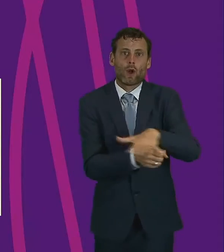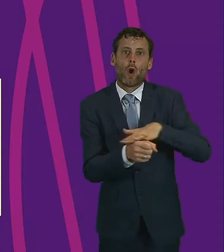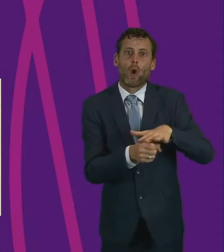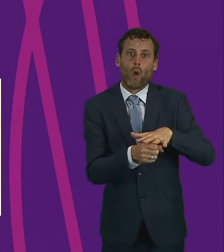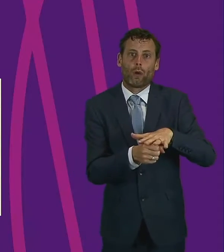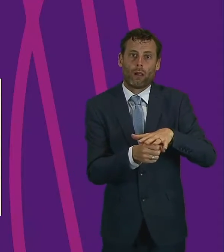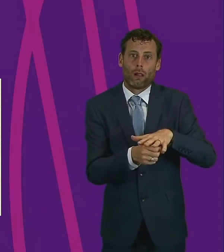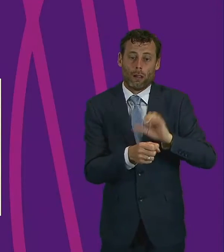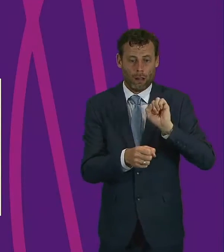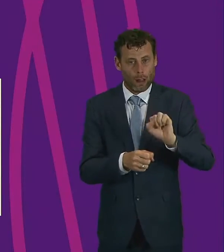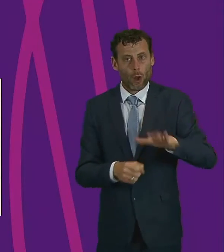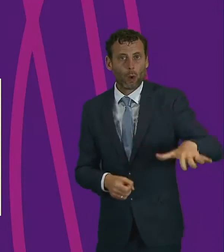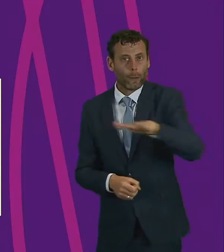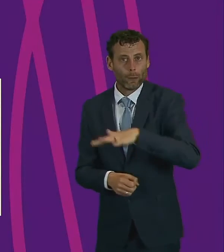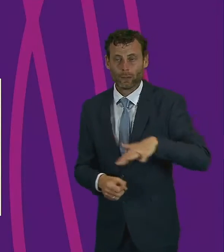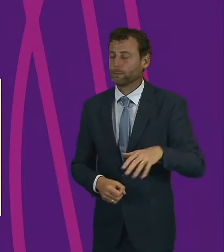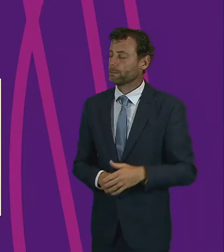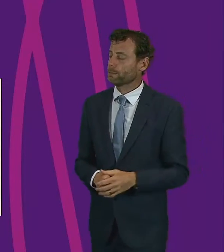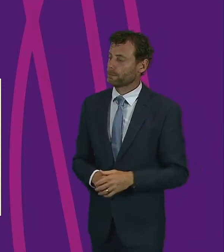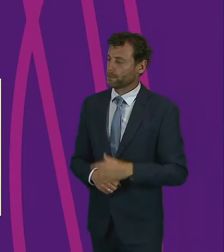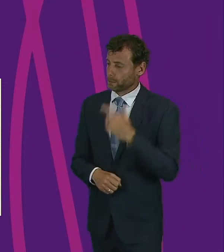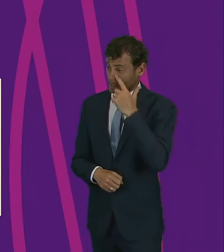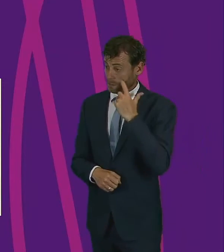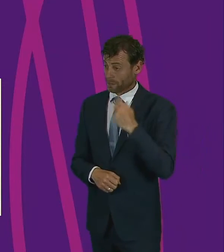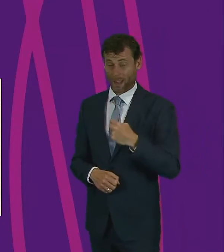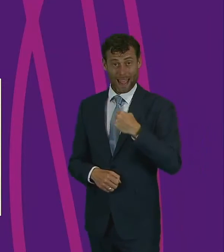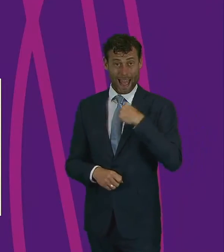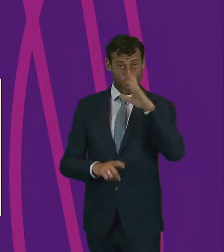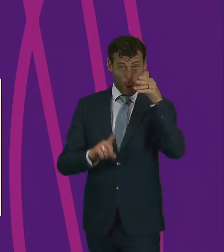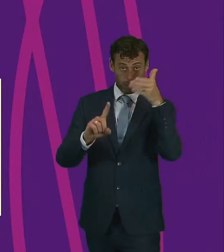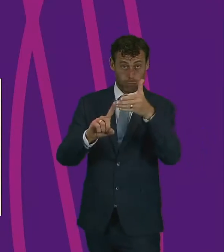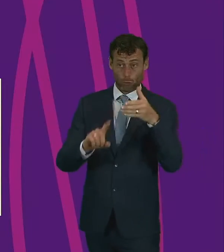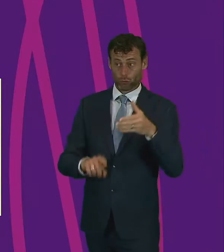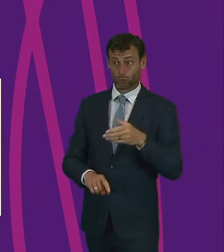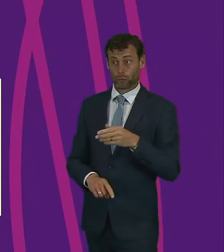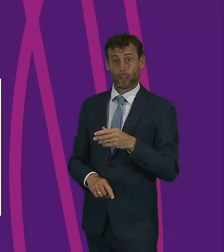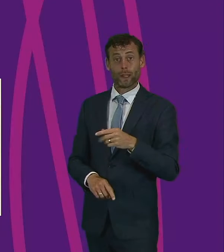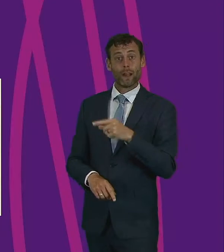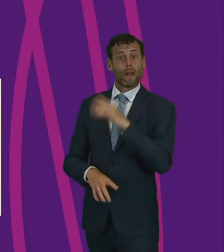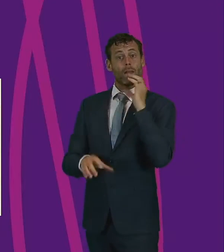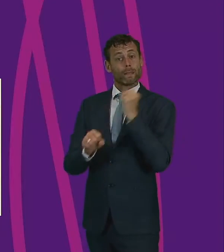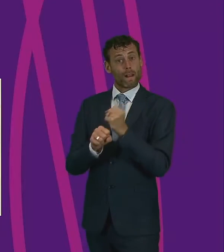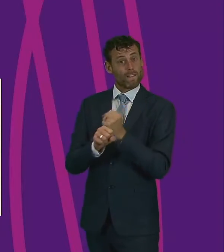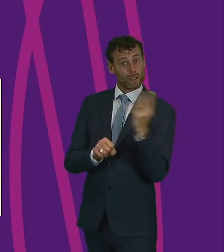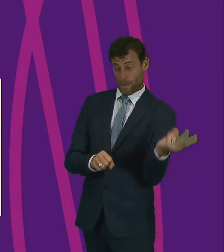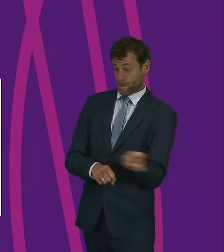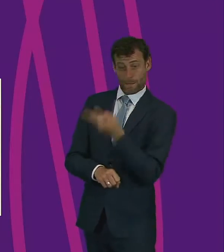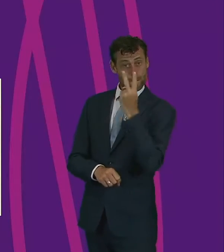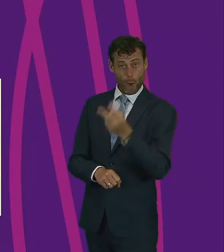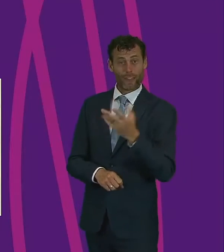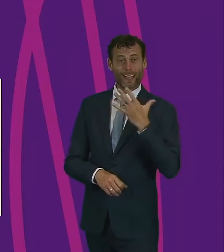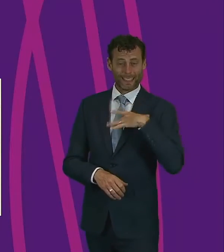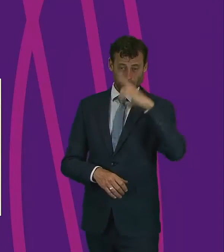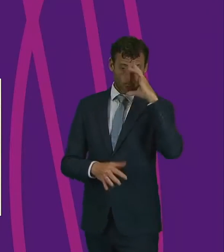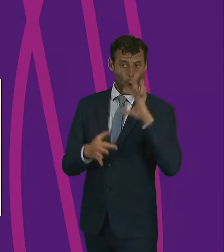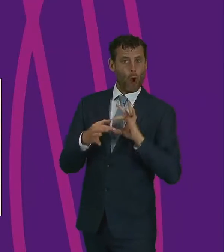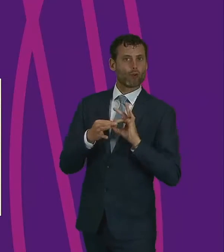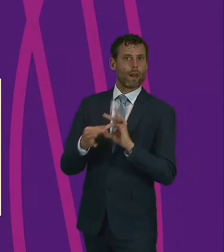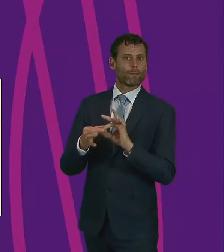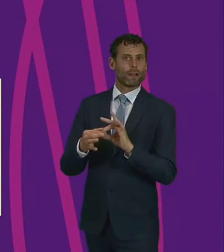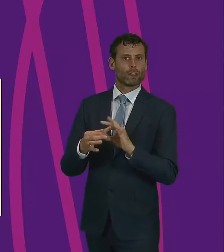local community. Our approach, both governments' approach, needs to be about collaboration, not conflict. We